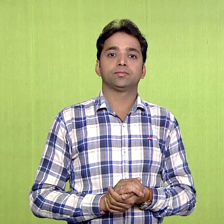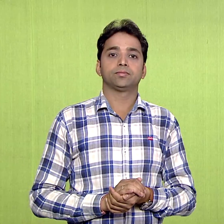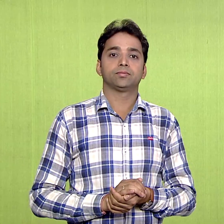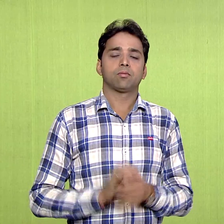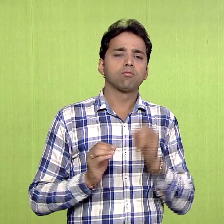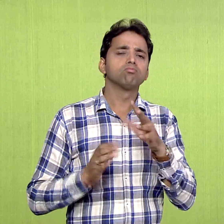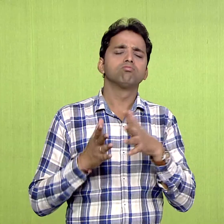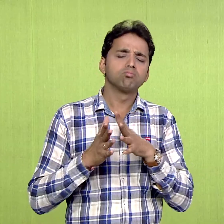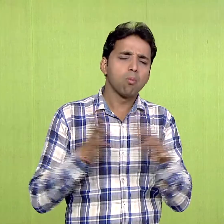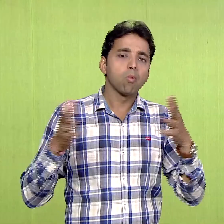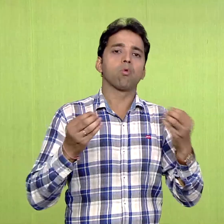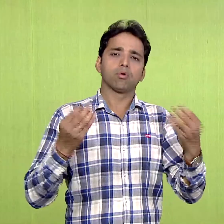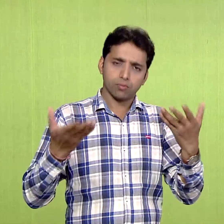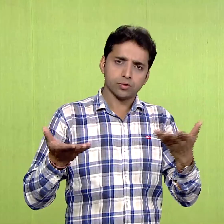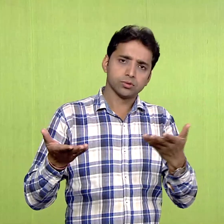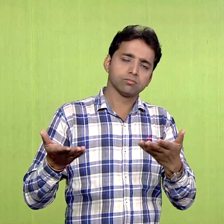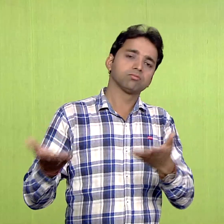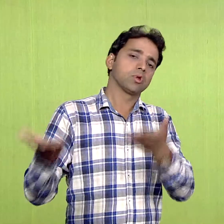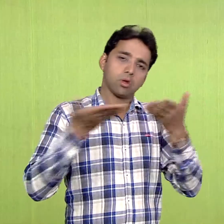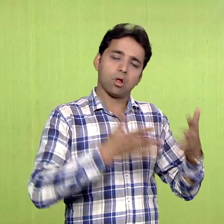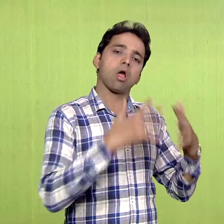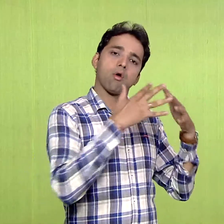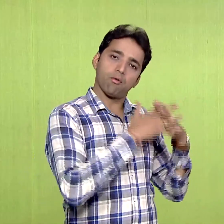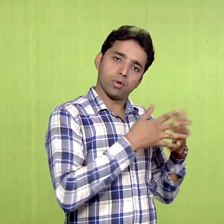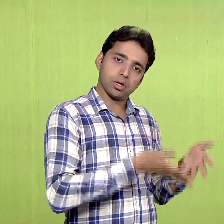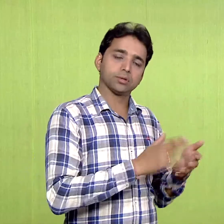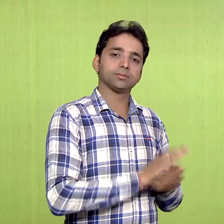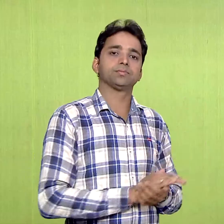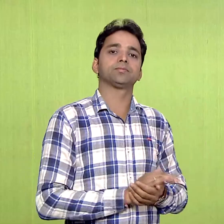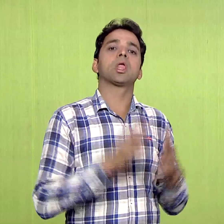For more information, you can visit website